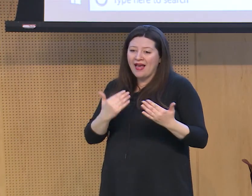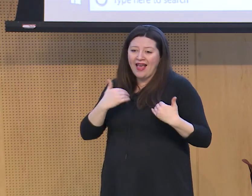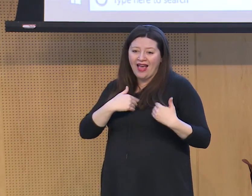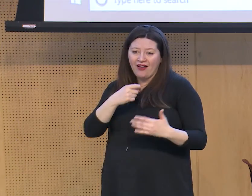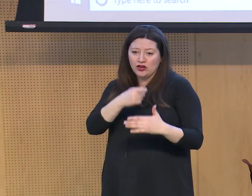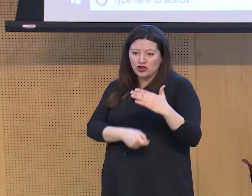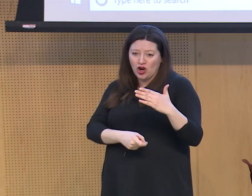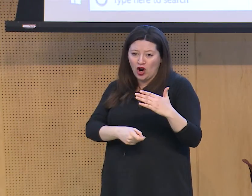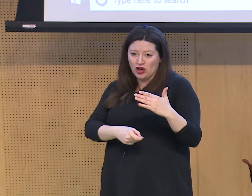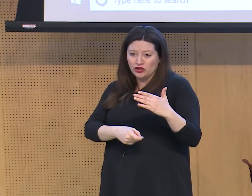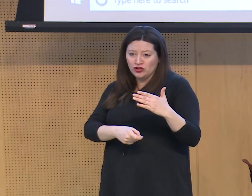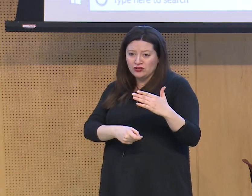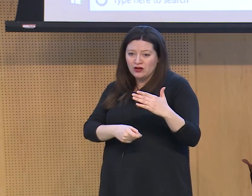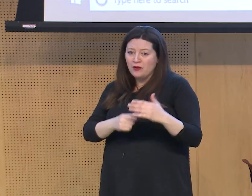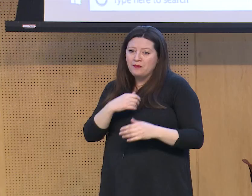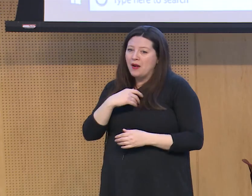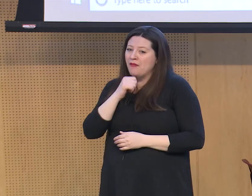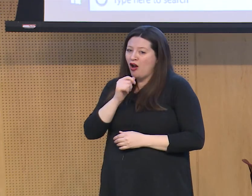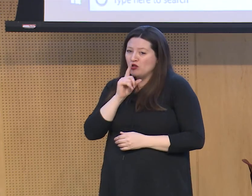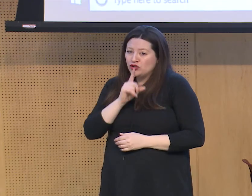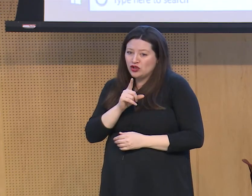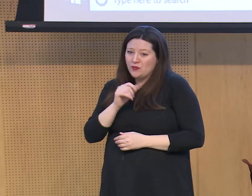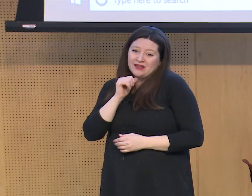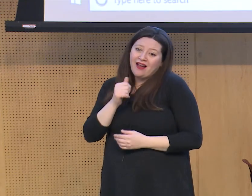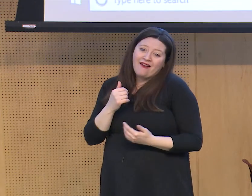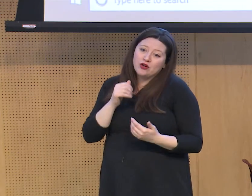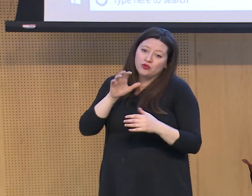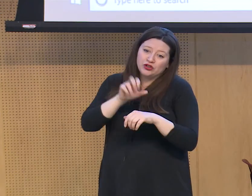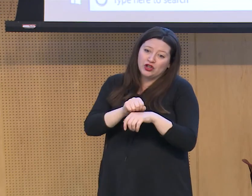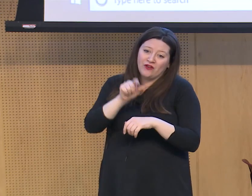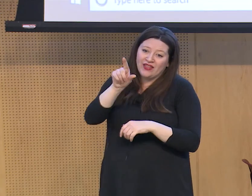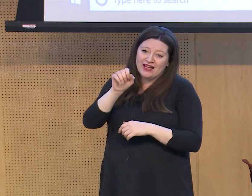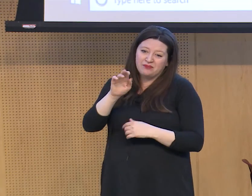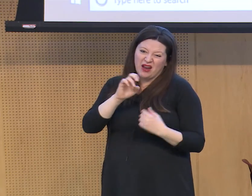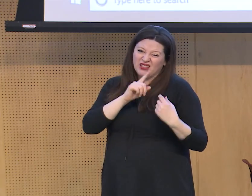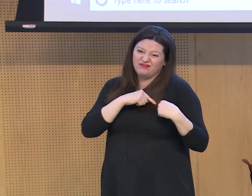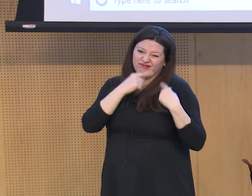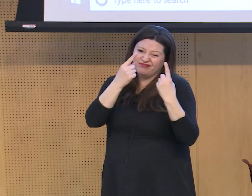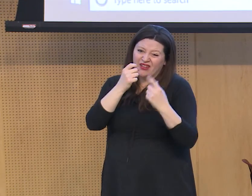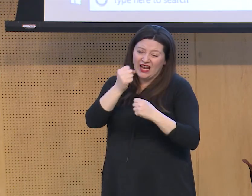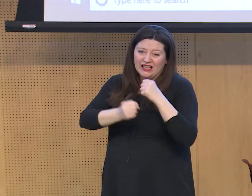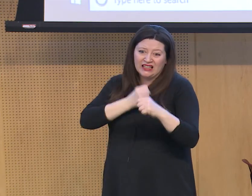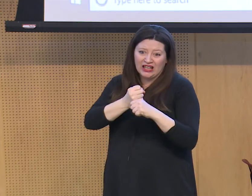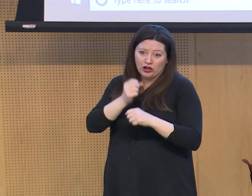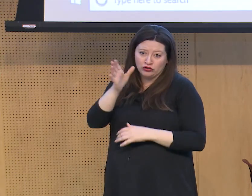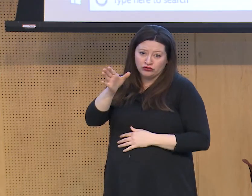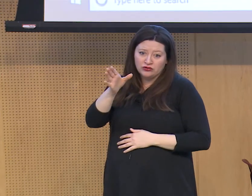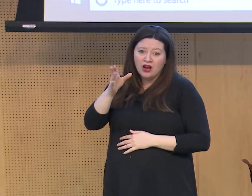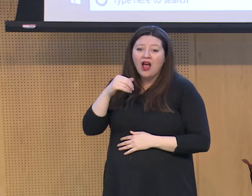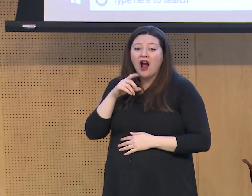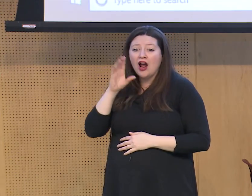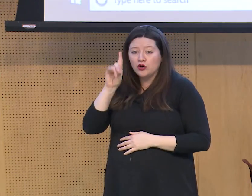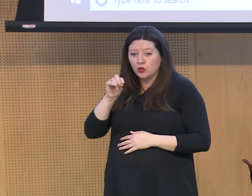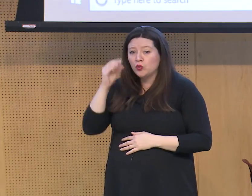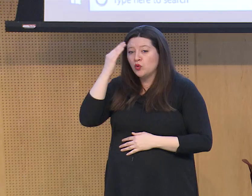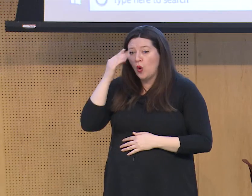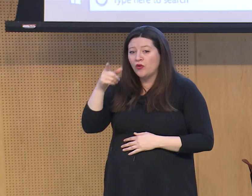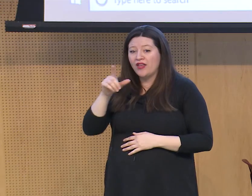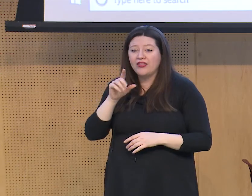SAU, they might have a charge there. I'm not really sure because I haven't reserved anything over there in quite some time. But I